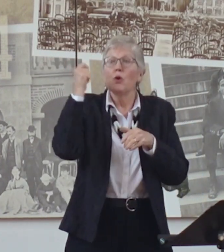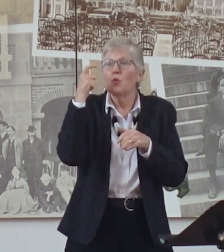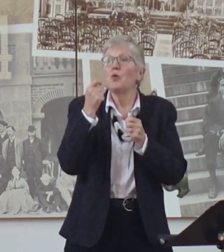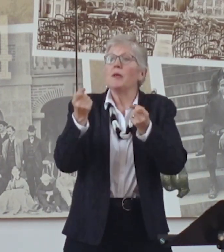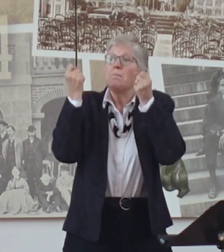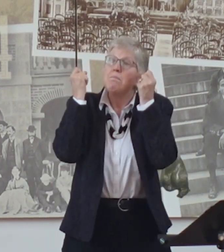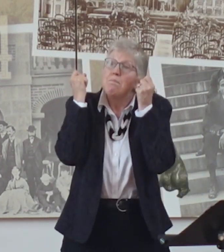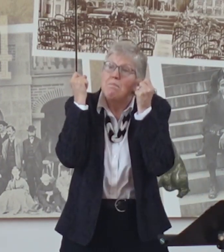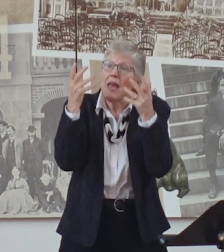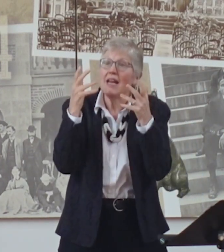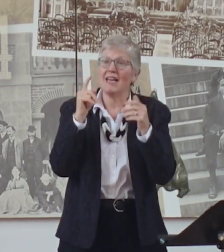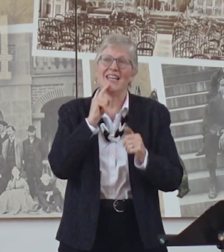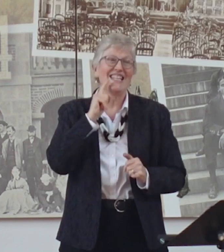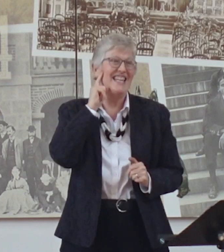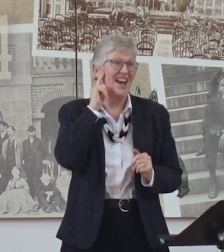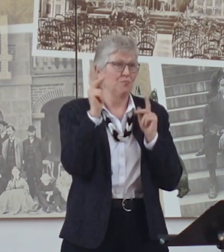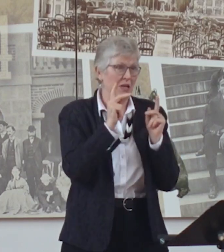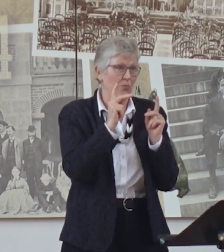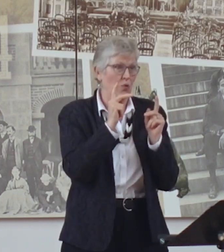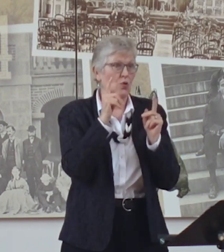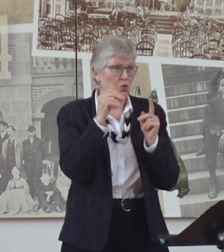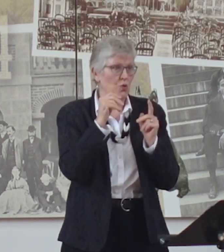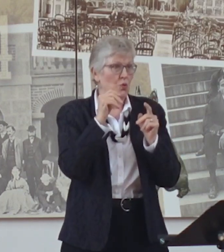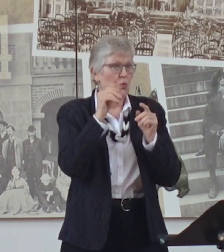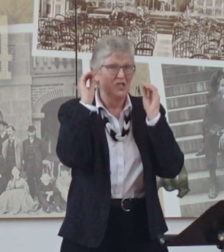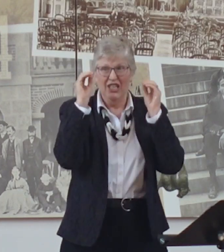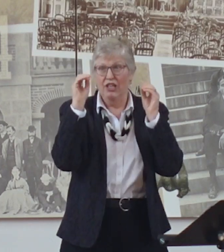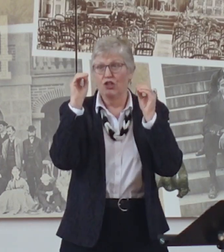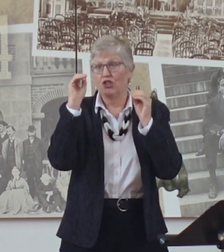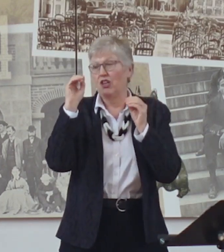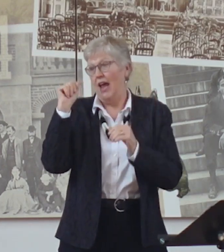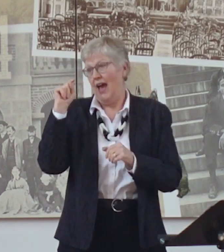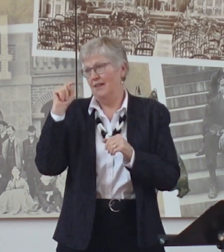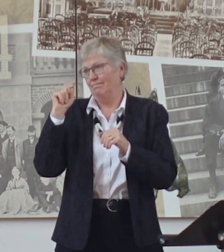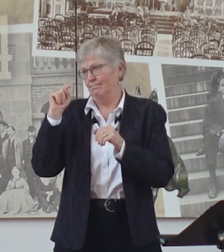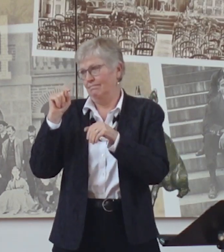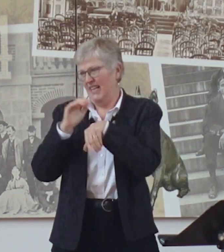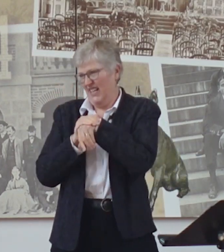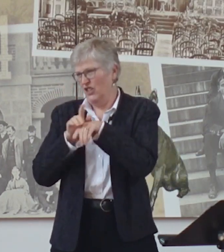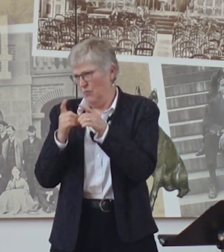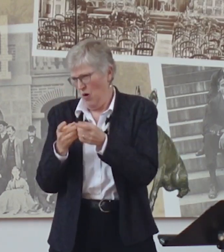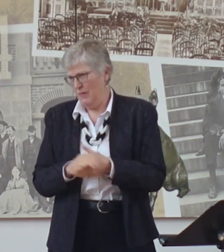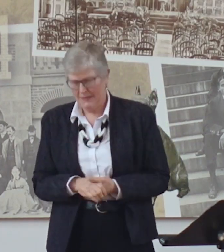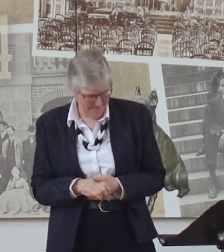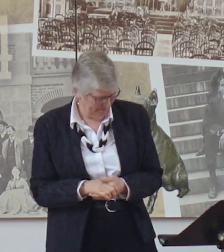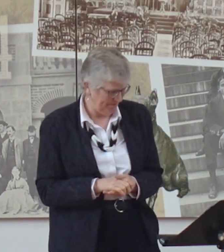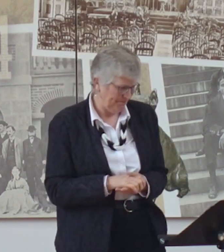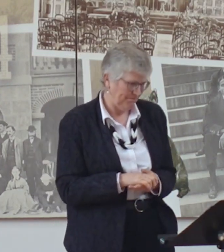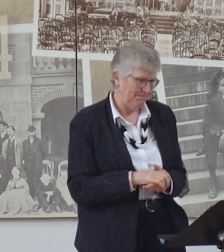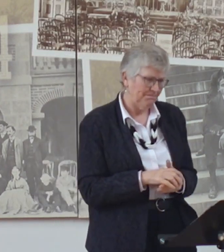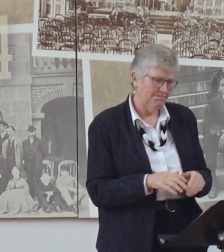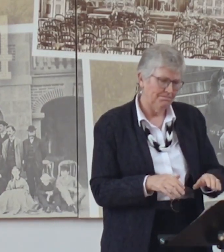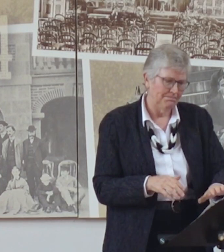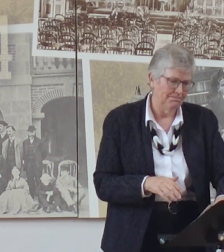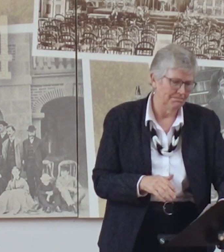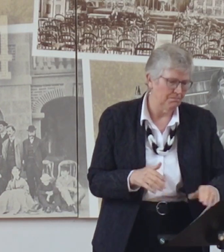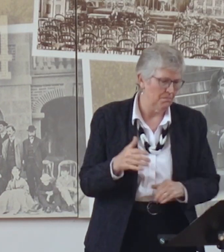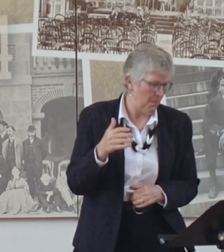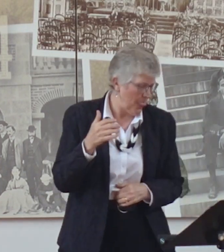She recruited many people to our department and to teach, as she wanted excellent